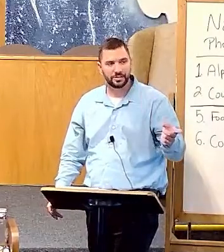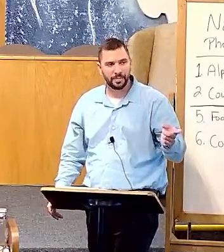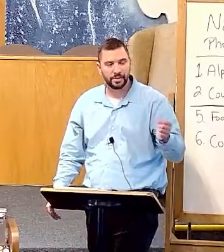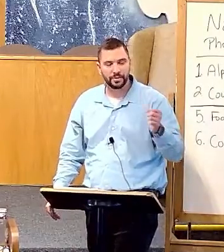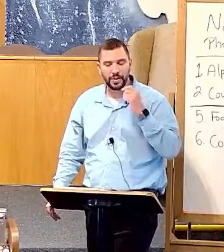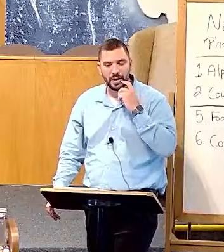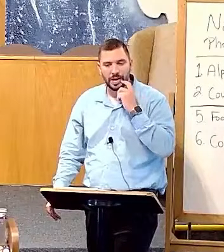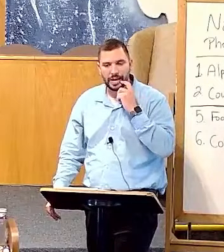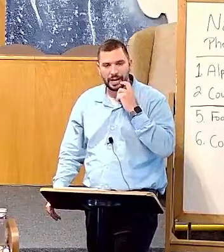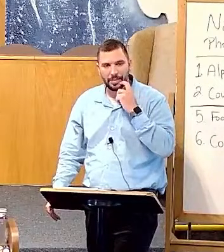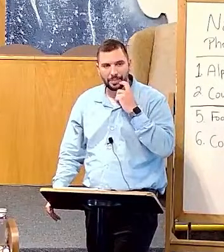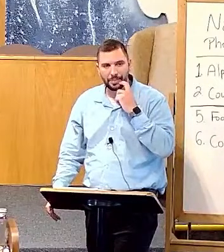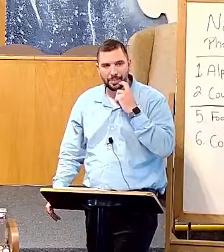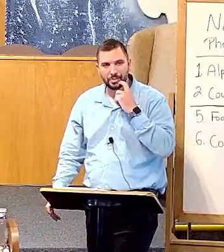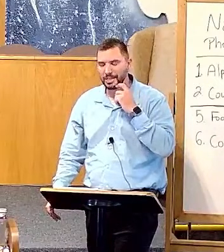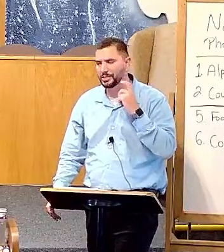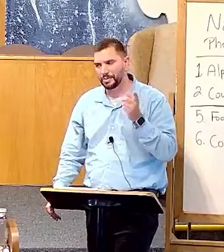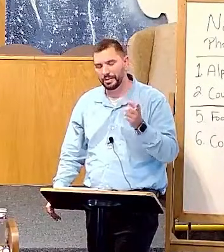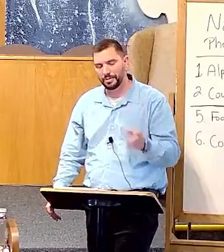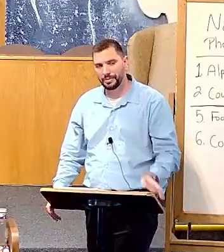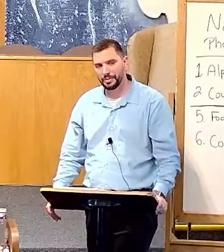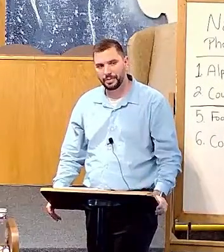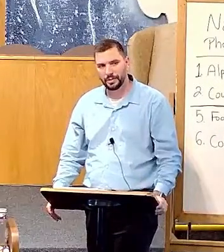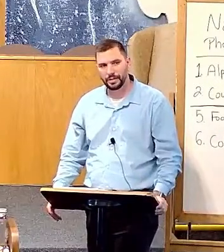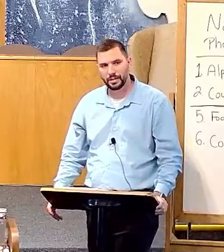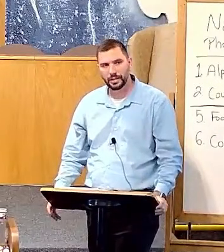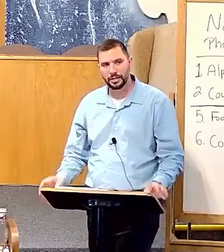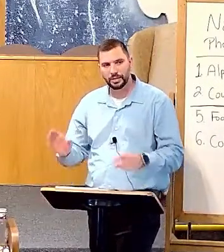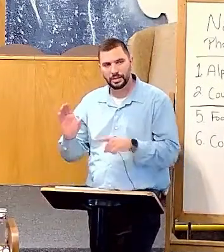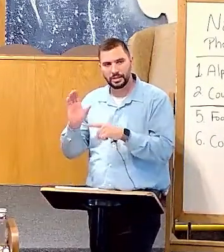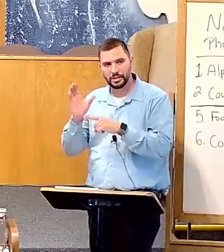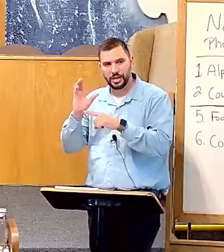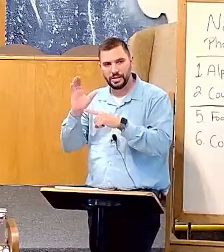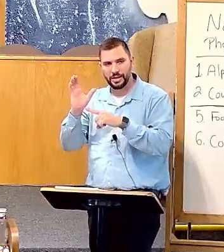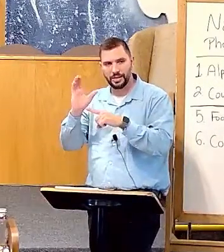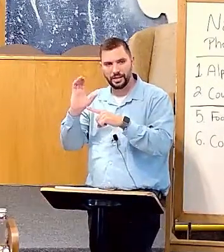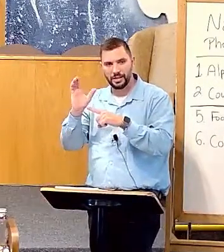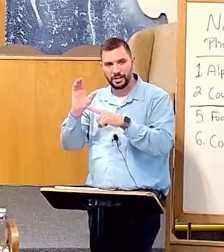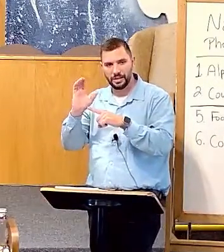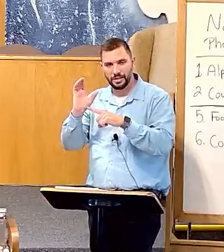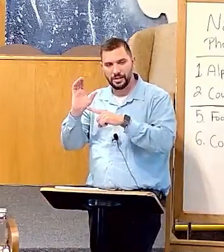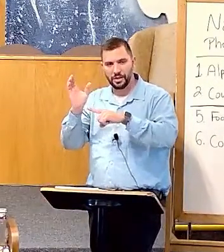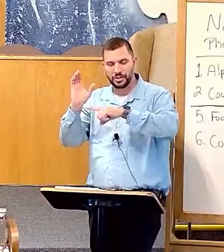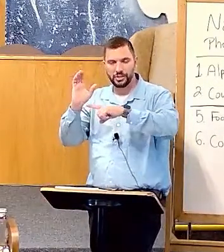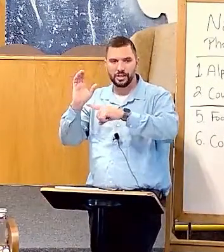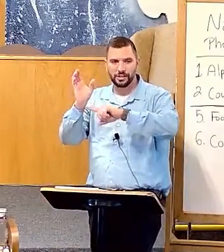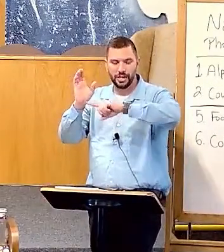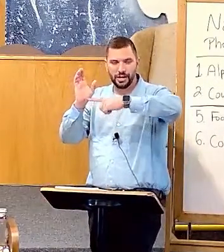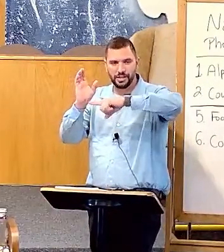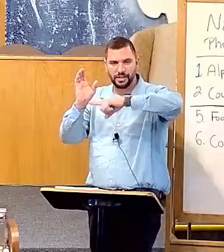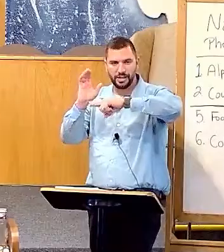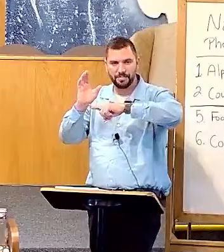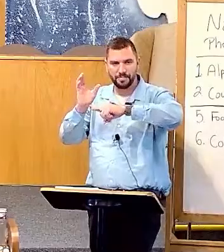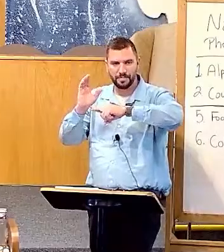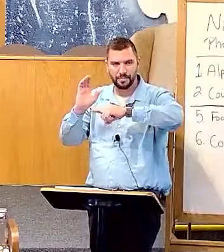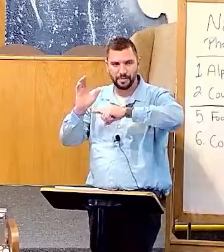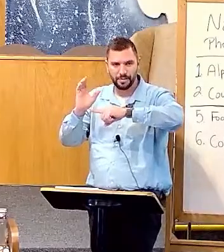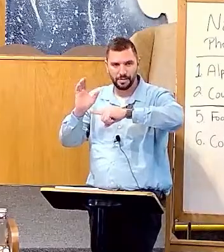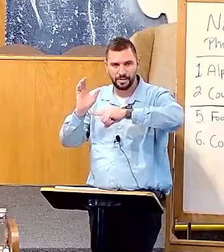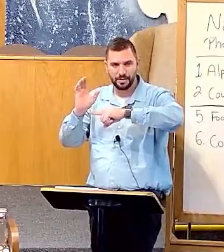mango. Those are the ones I just don't know. Cherry. Oh, because you got the cherry in the stem.